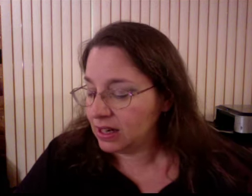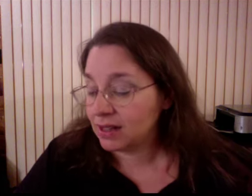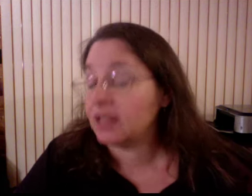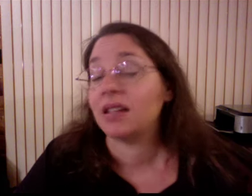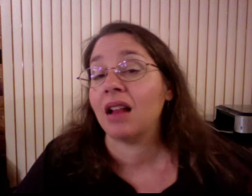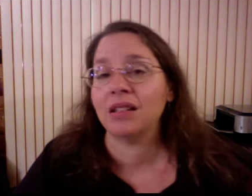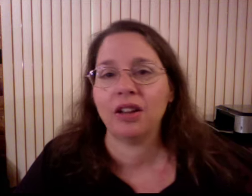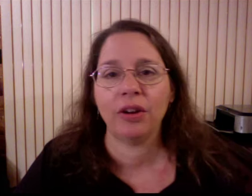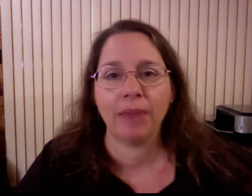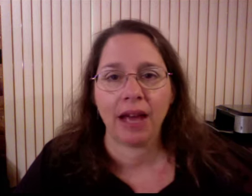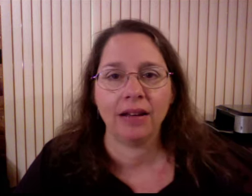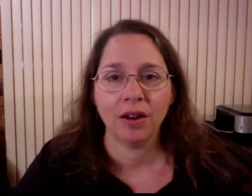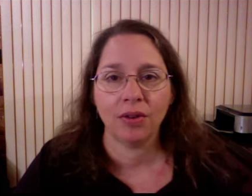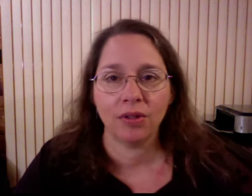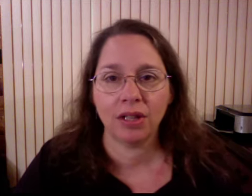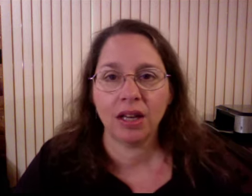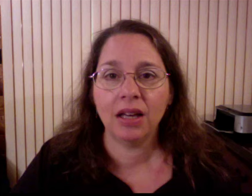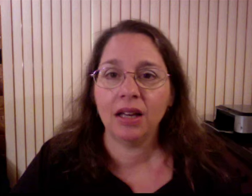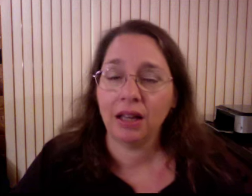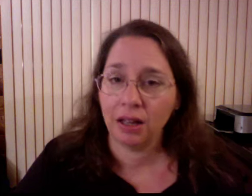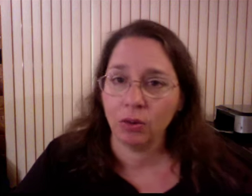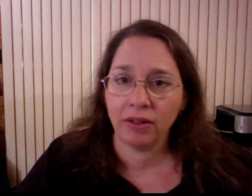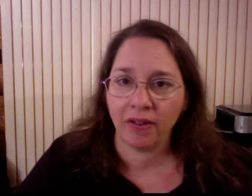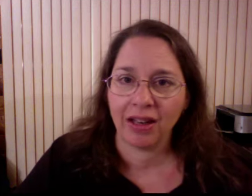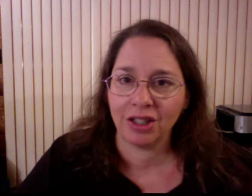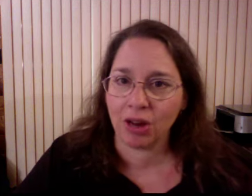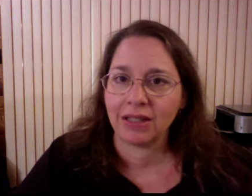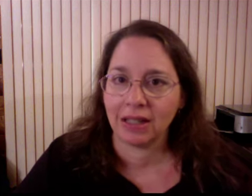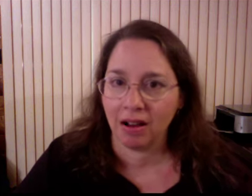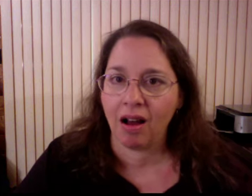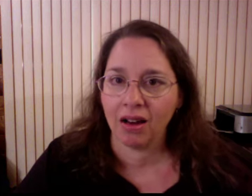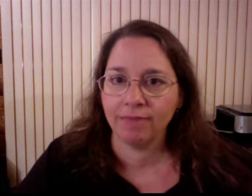The solitary man knows he can only find his rest in God.